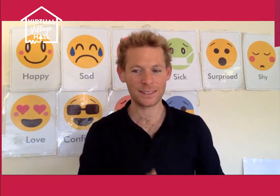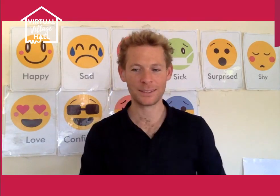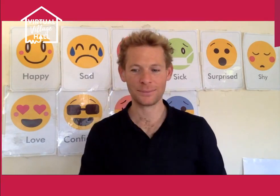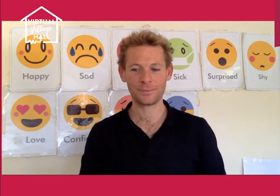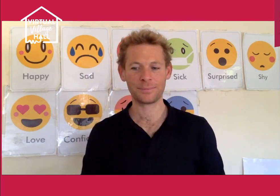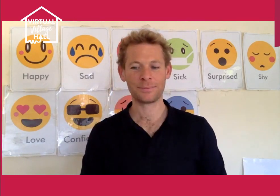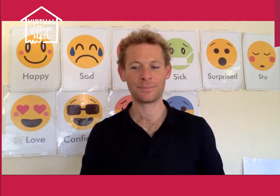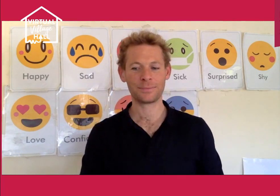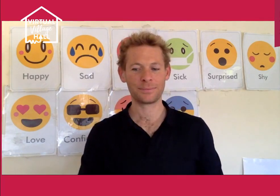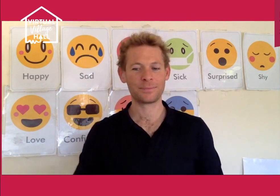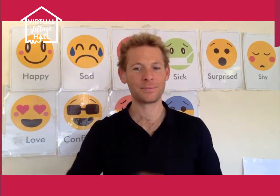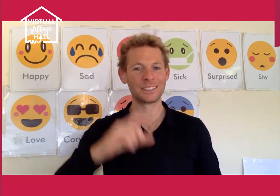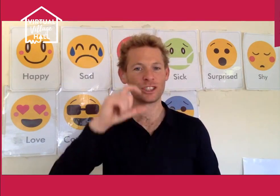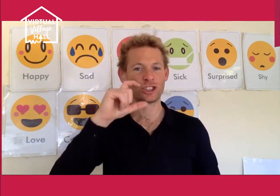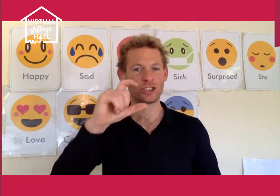Number seven